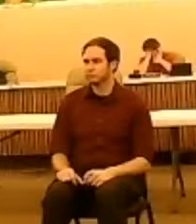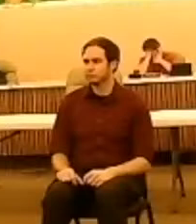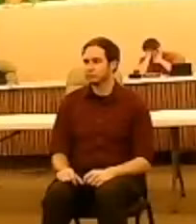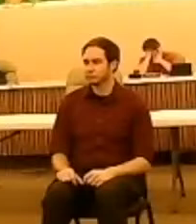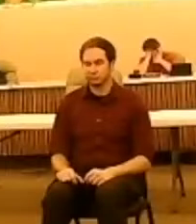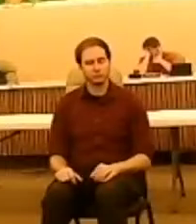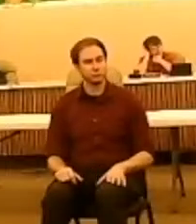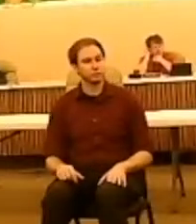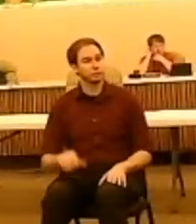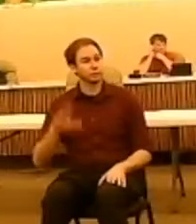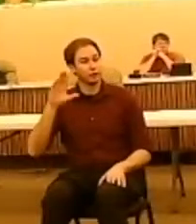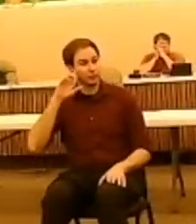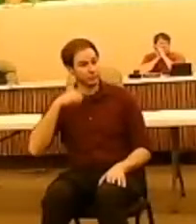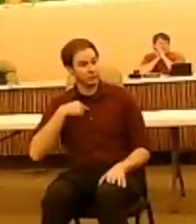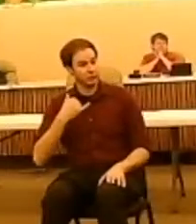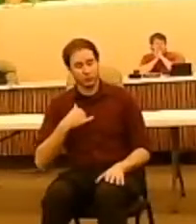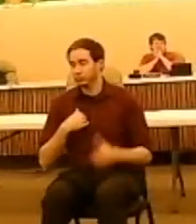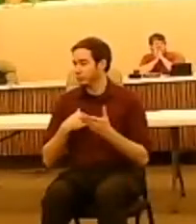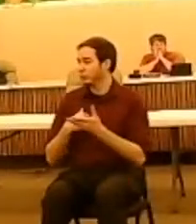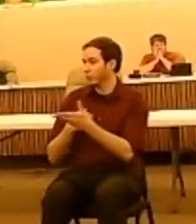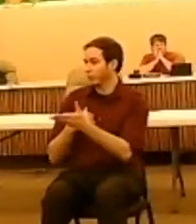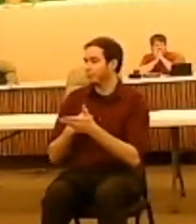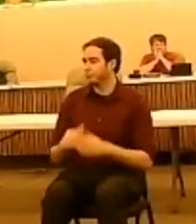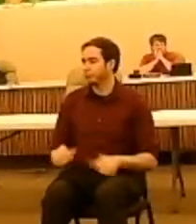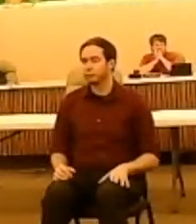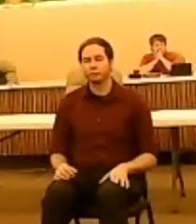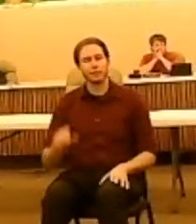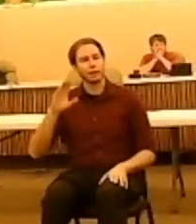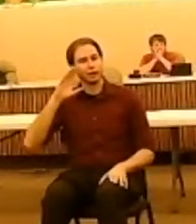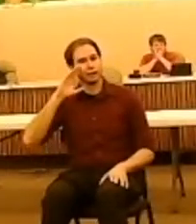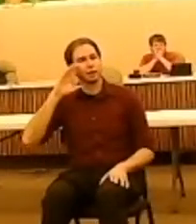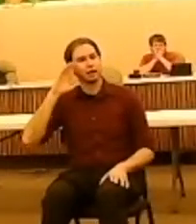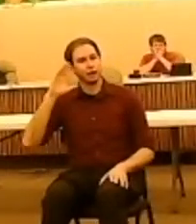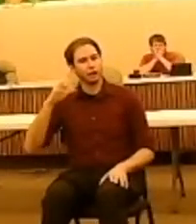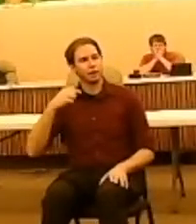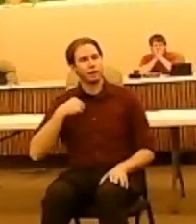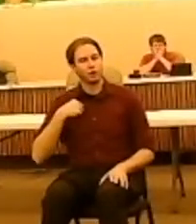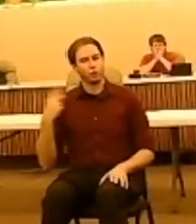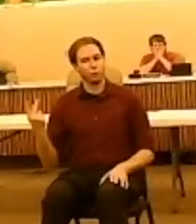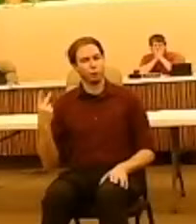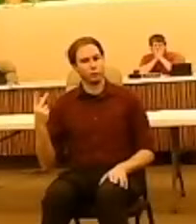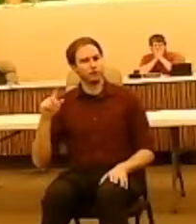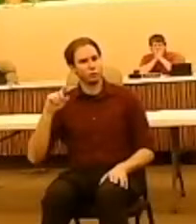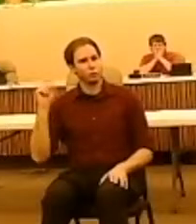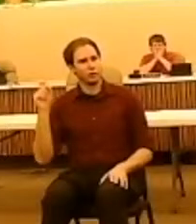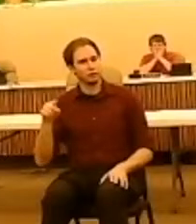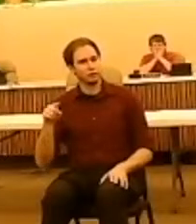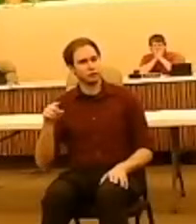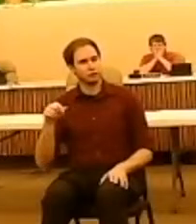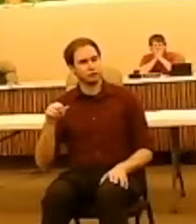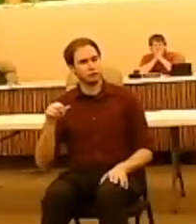Hello? Hello? All right. We had a question